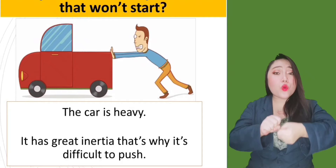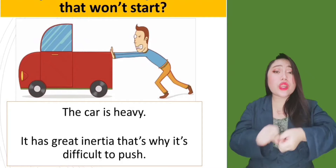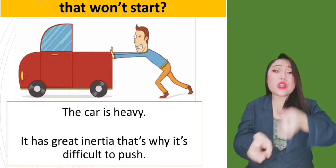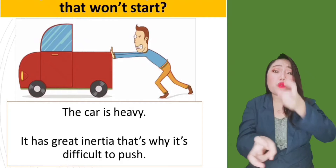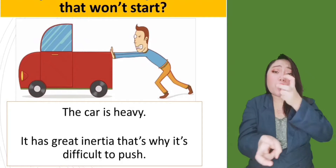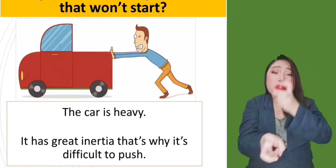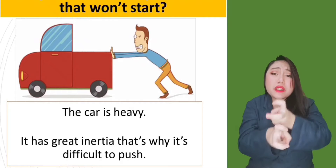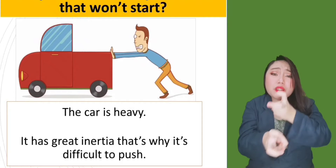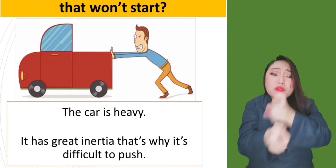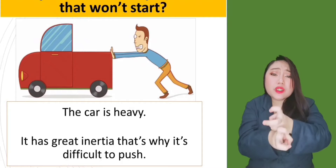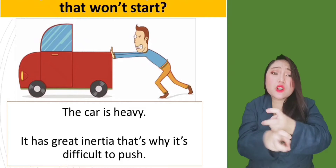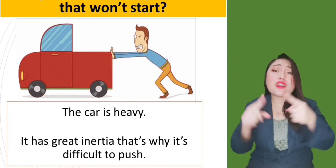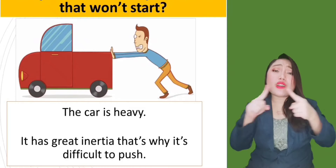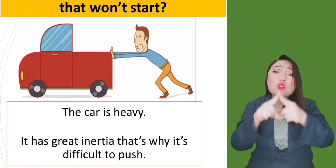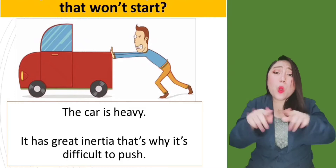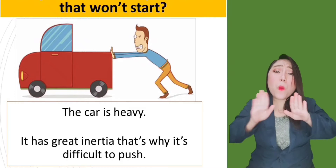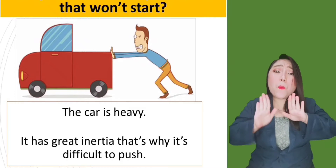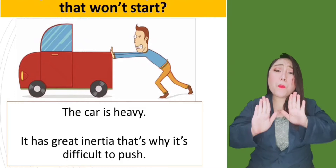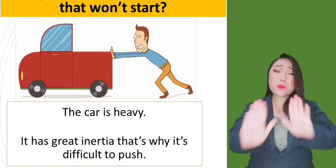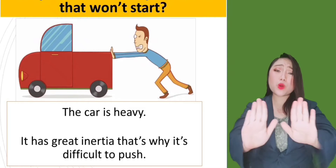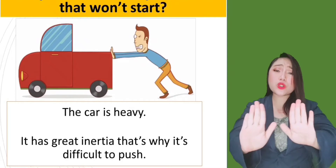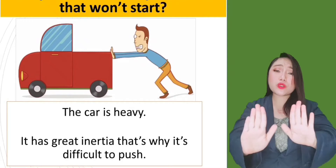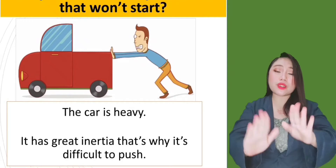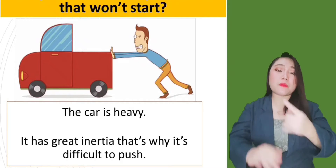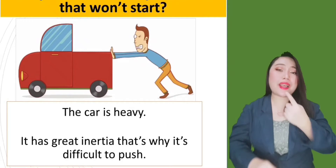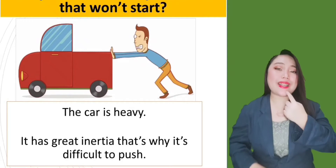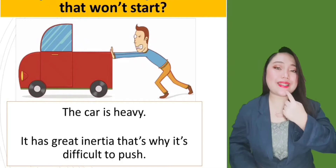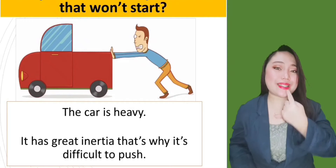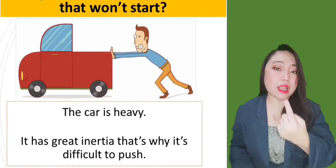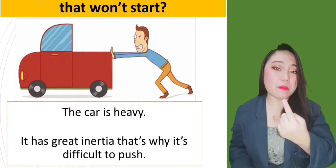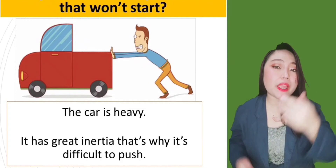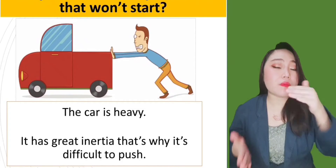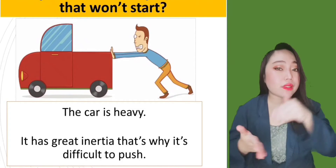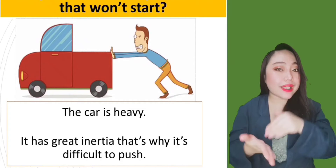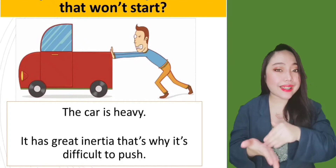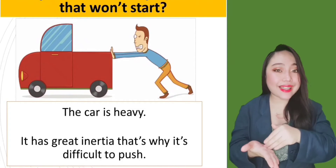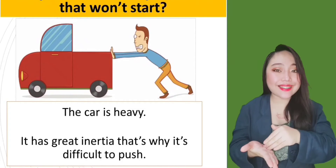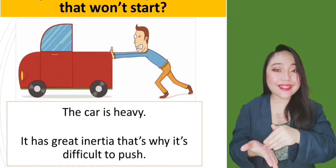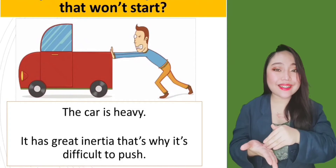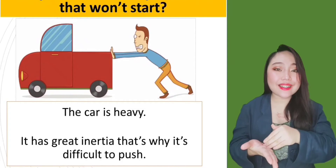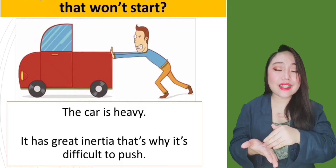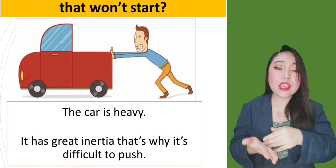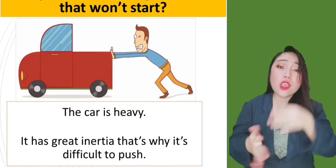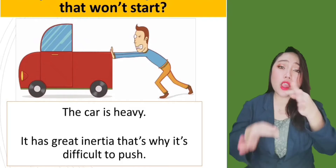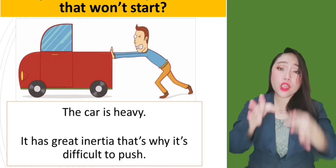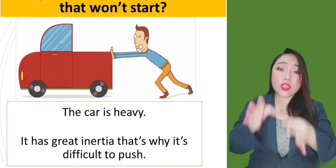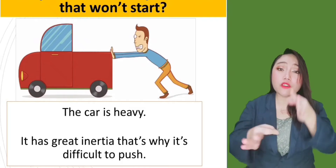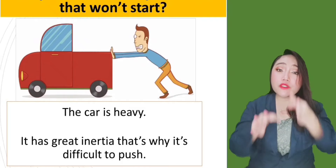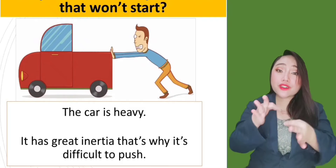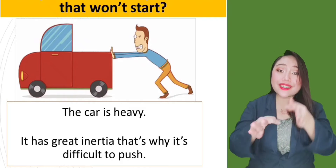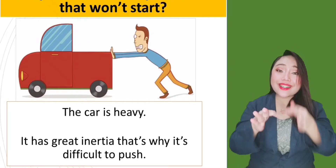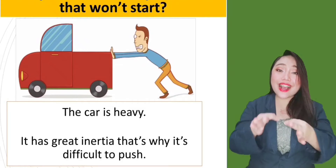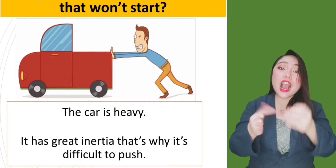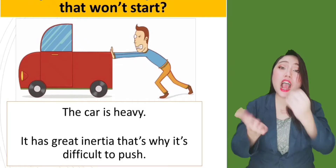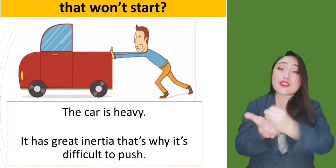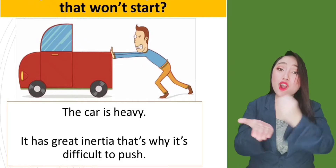heavy, the mass is high, so it will be difficult to push car. Again, I told